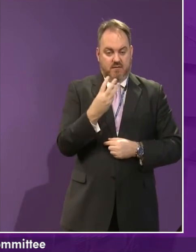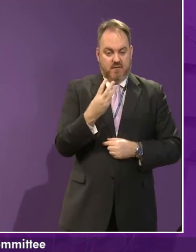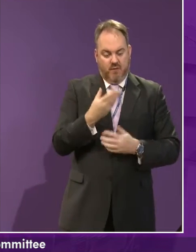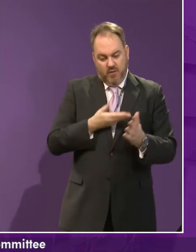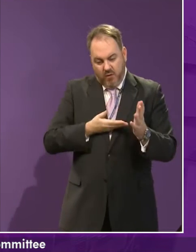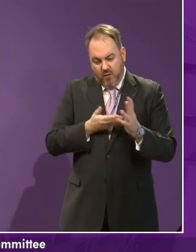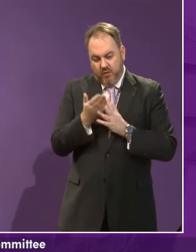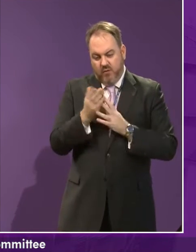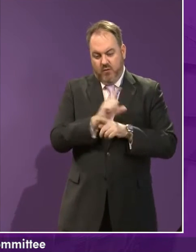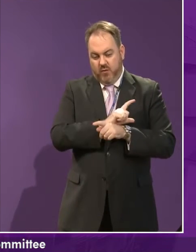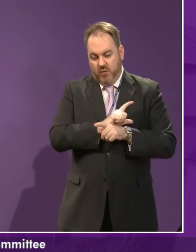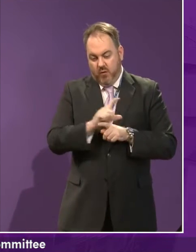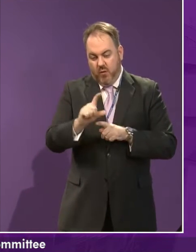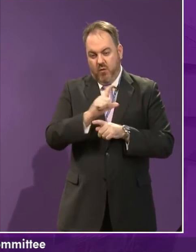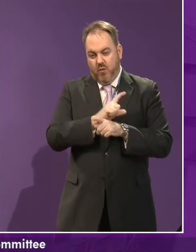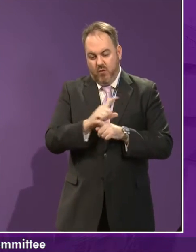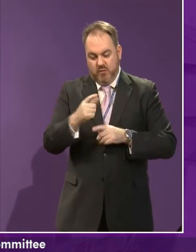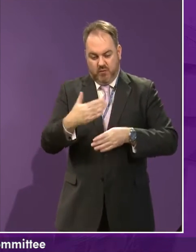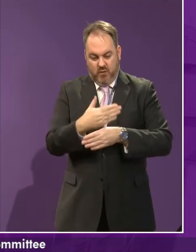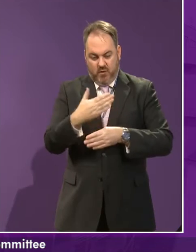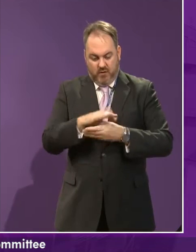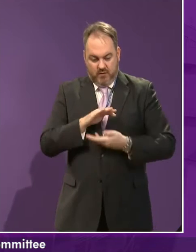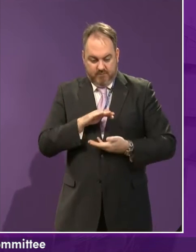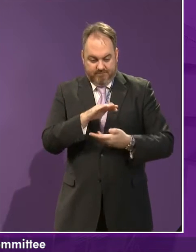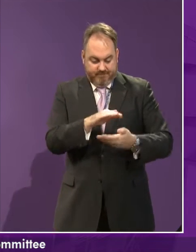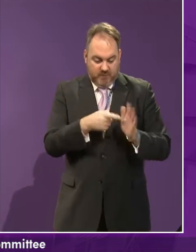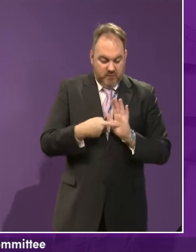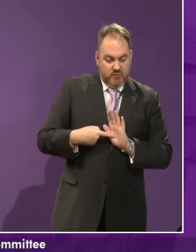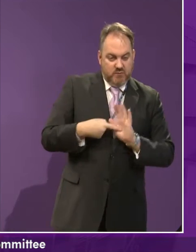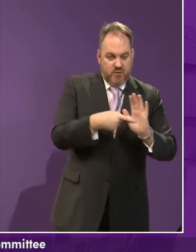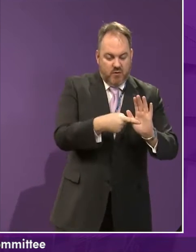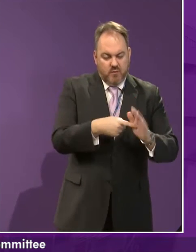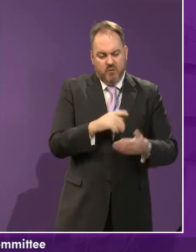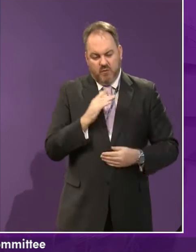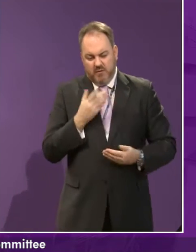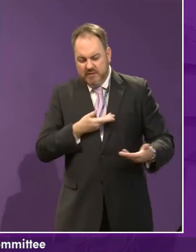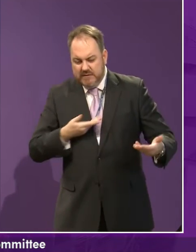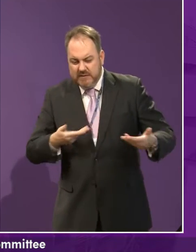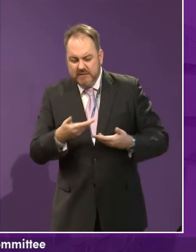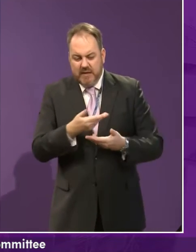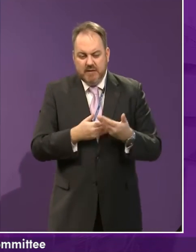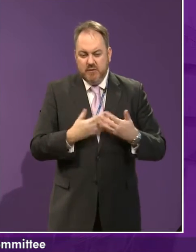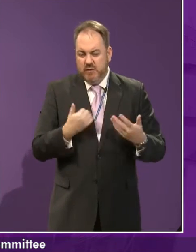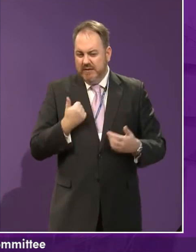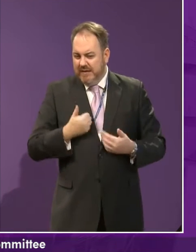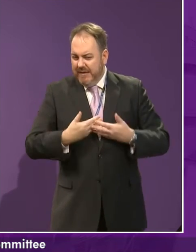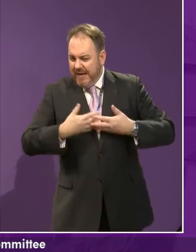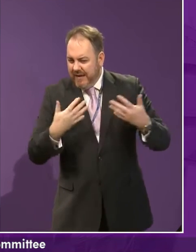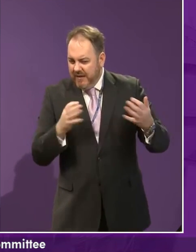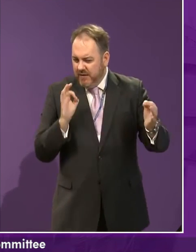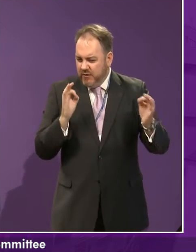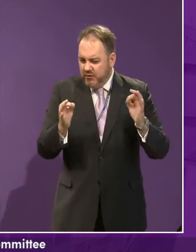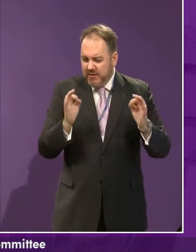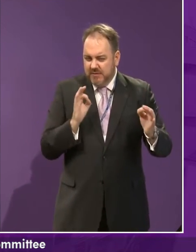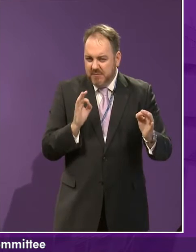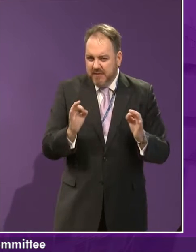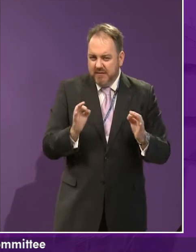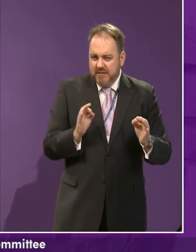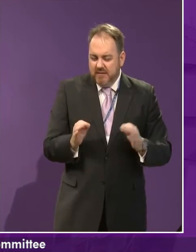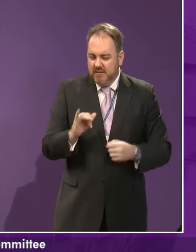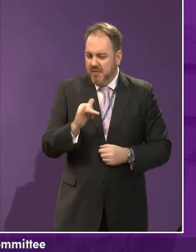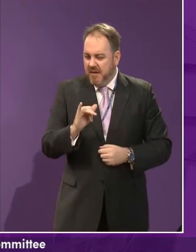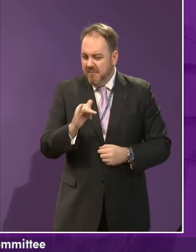the coursework elements of that student's course and look at any adjustments that would be required.